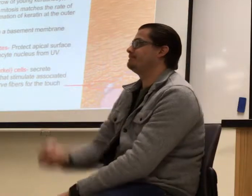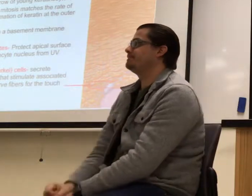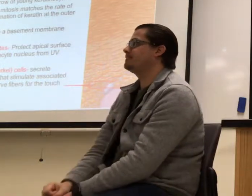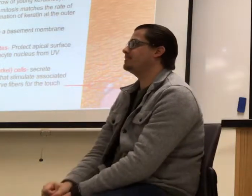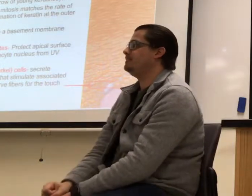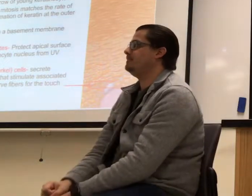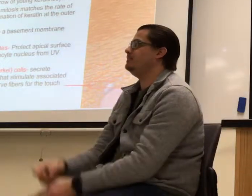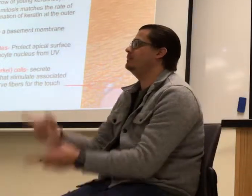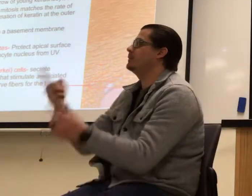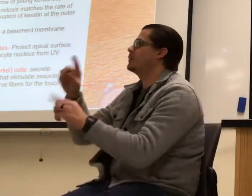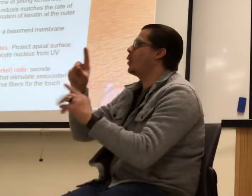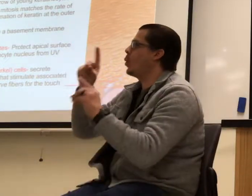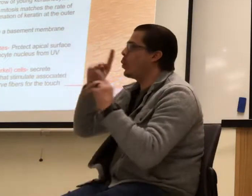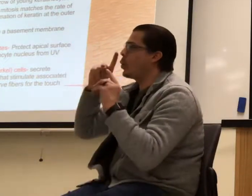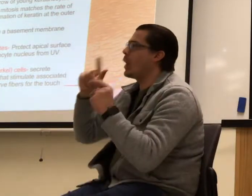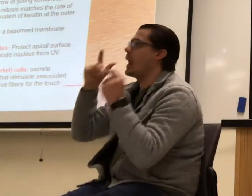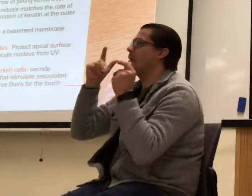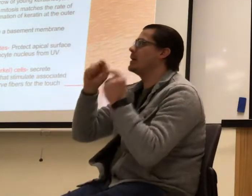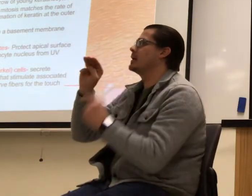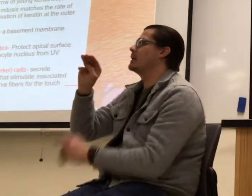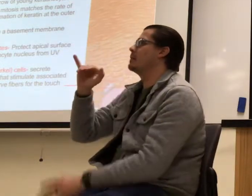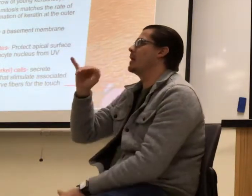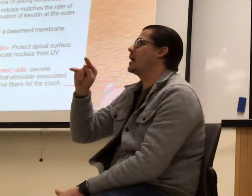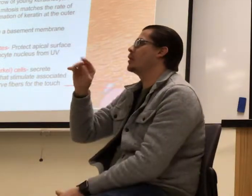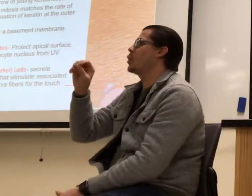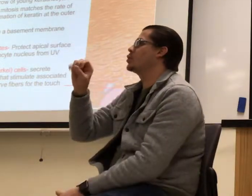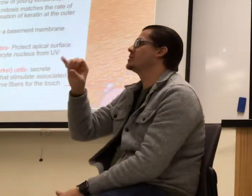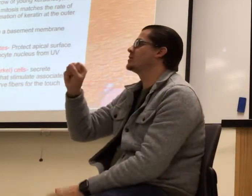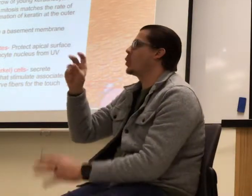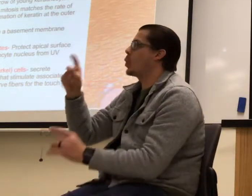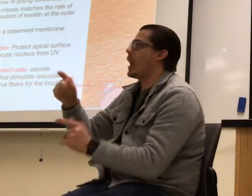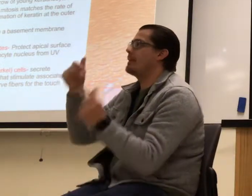They undergo rapid mitosis.